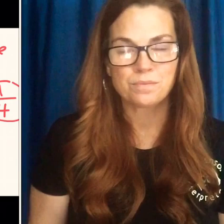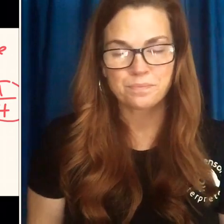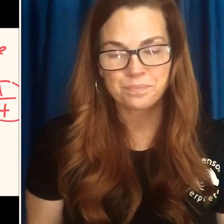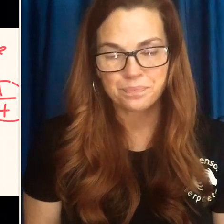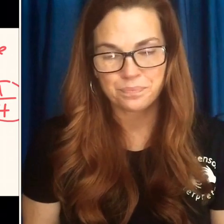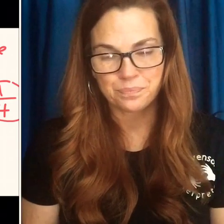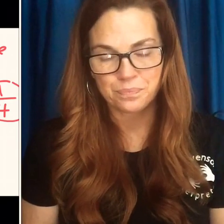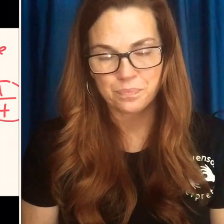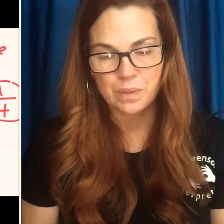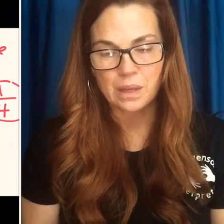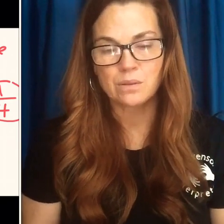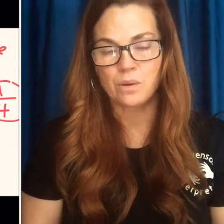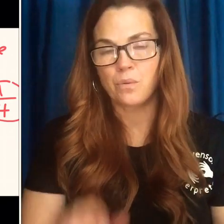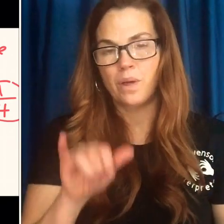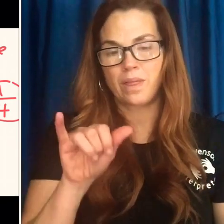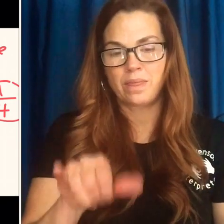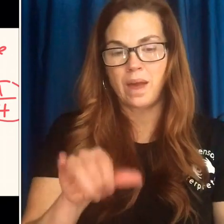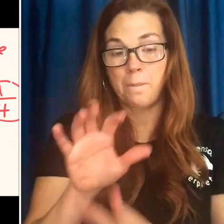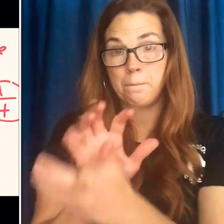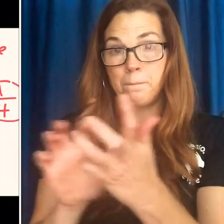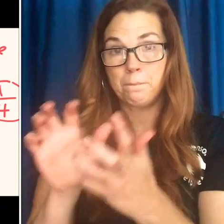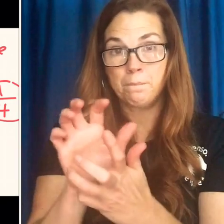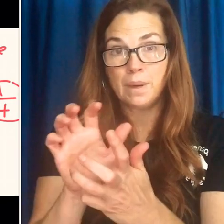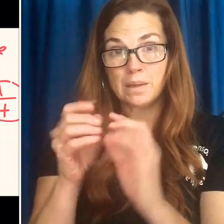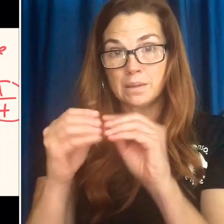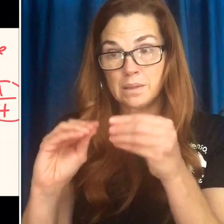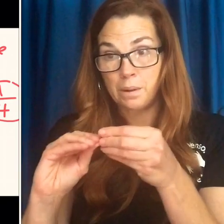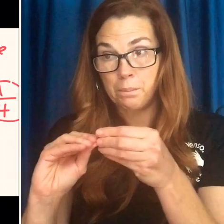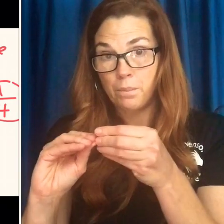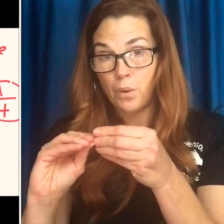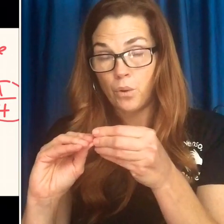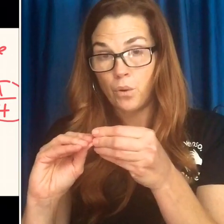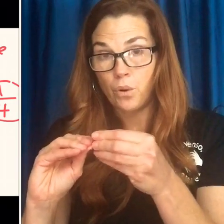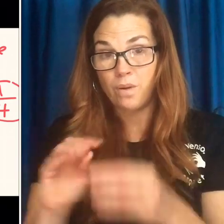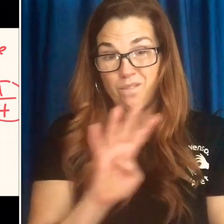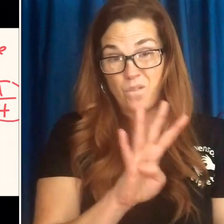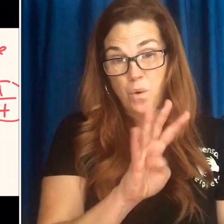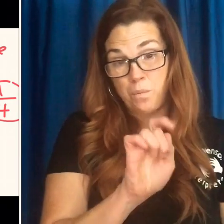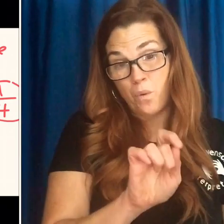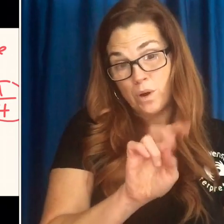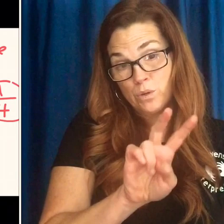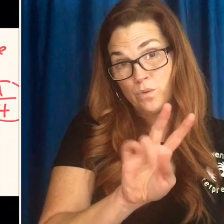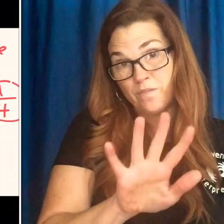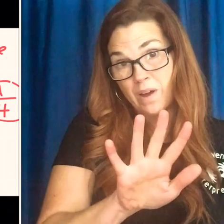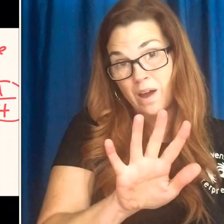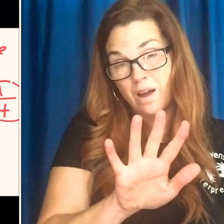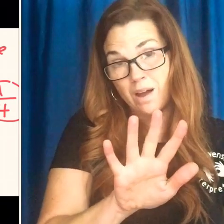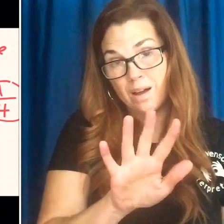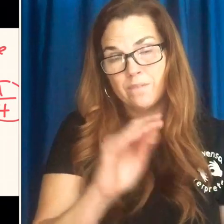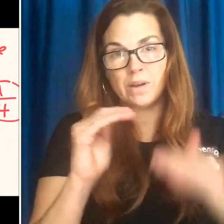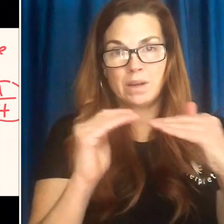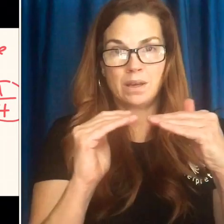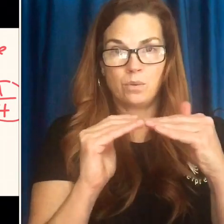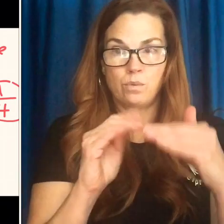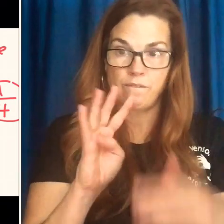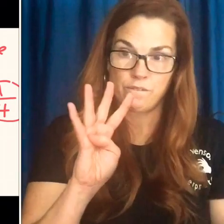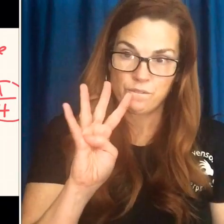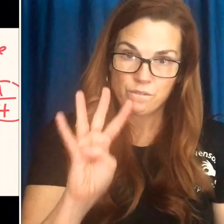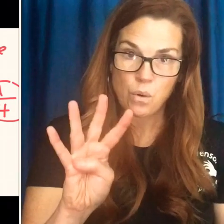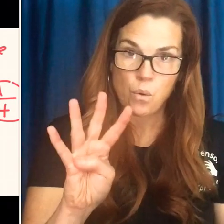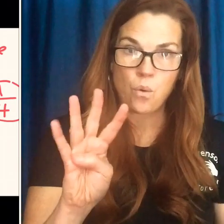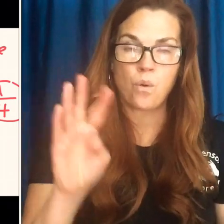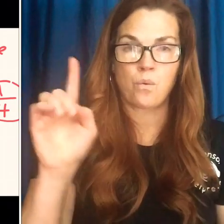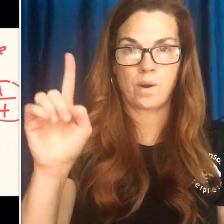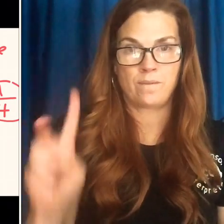number equivalent to 4.25 would actually be 4 and the fraction